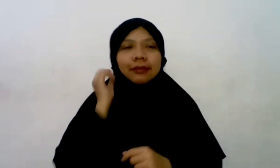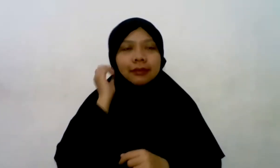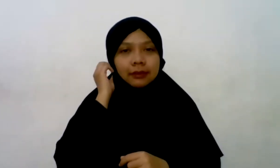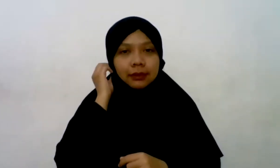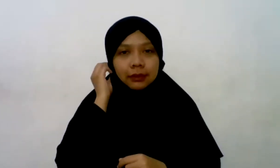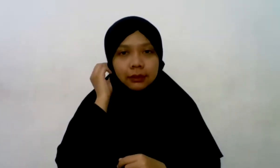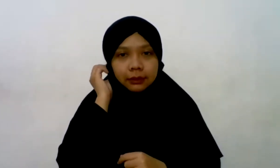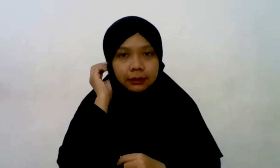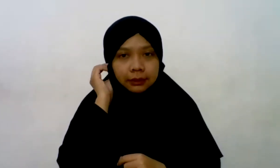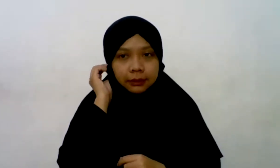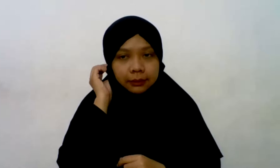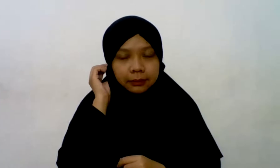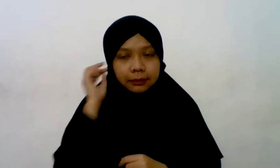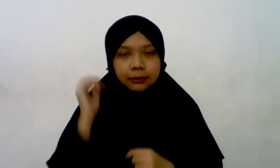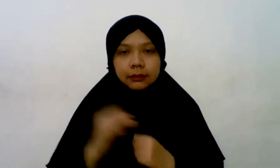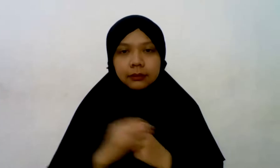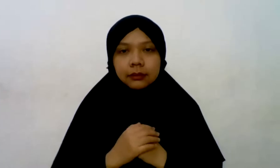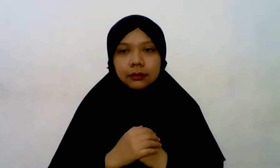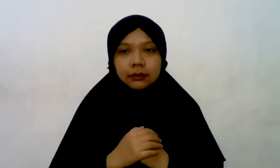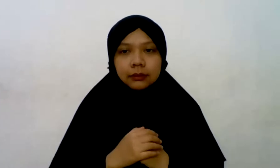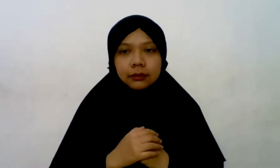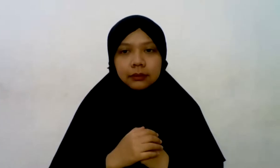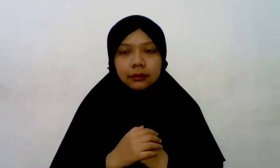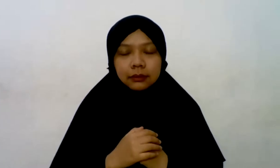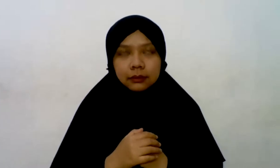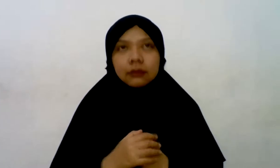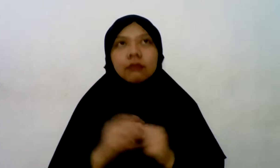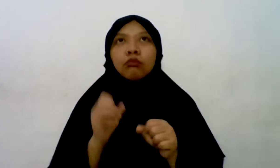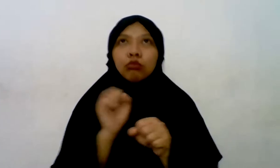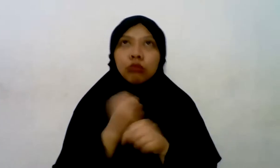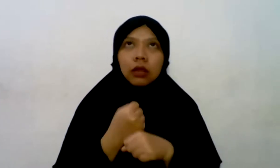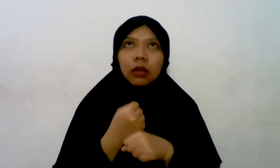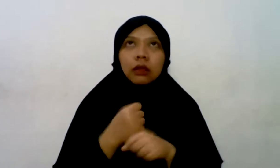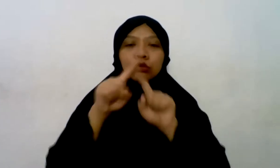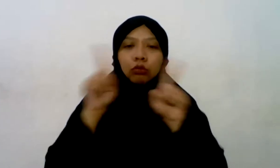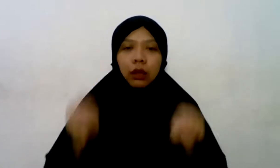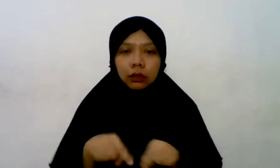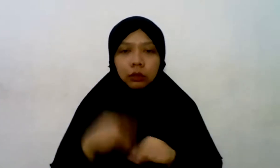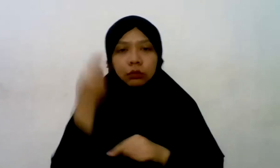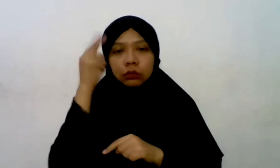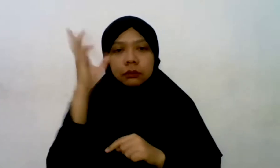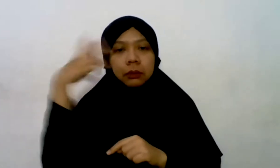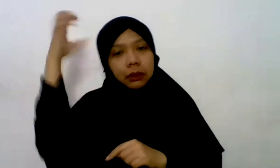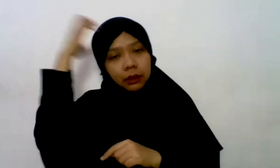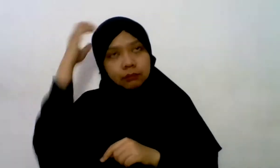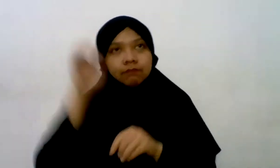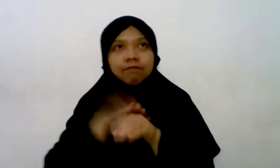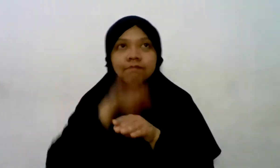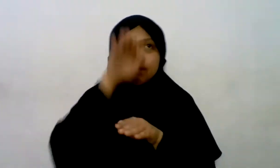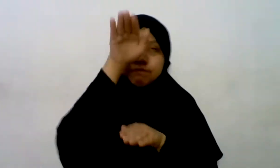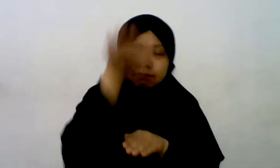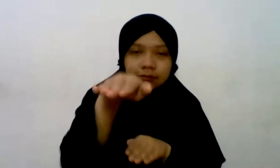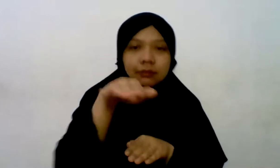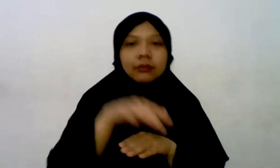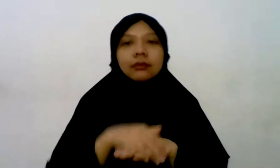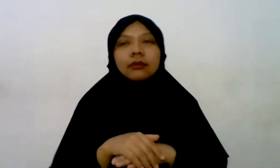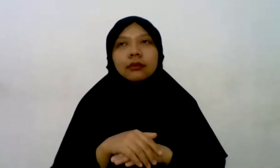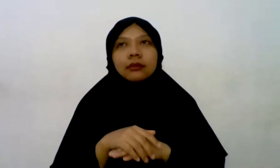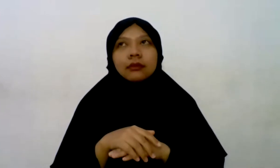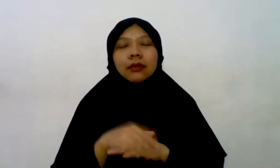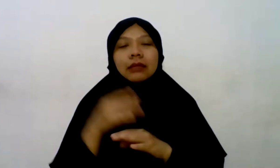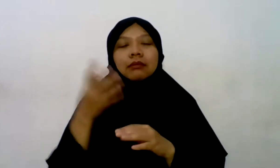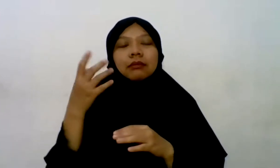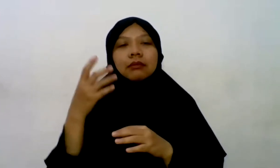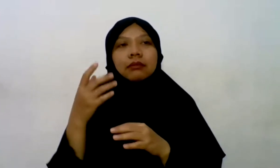so and only later on, for example, the government used sign language